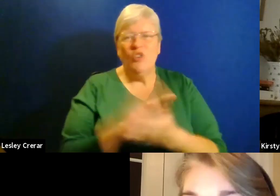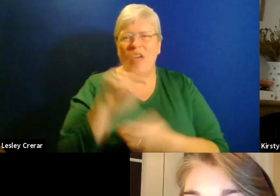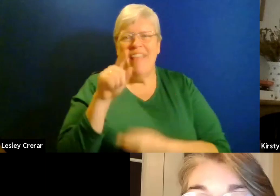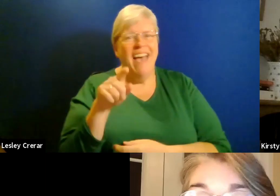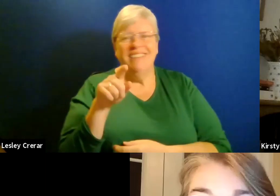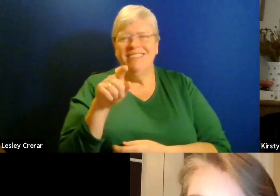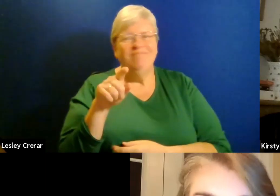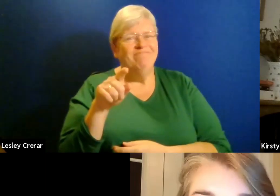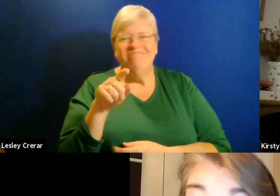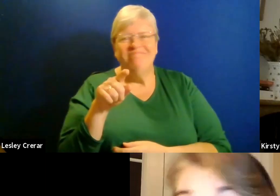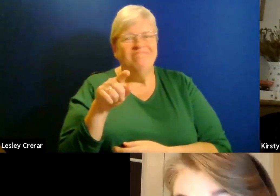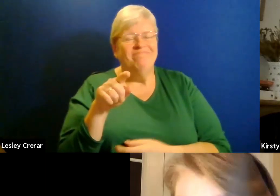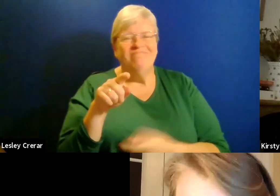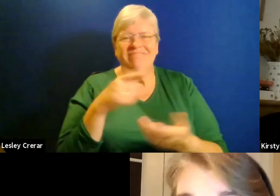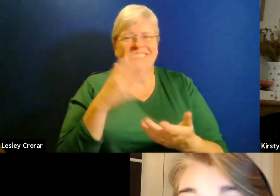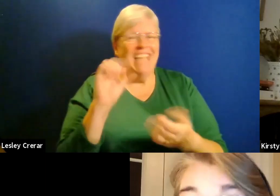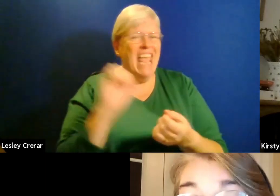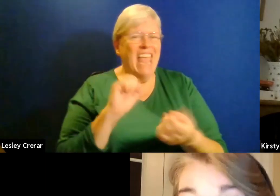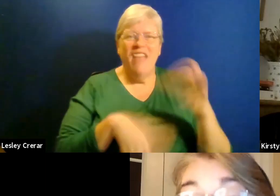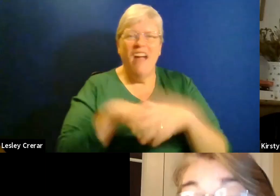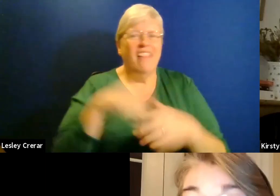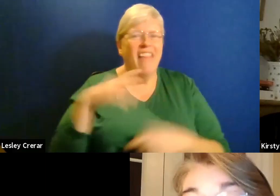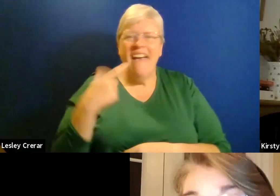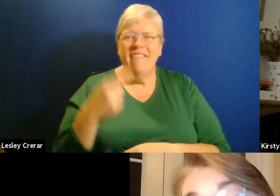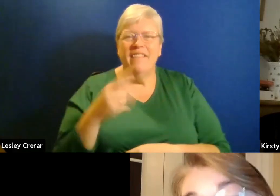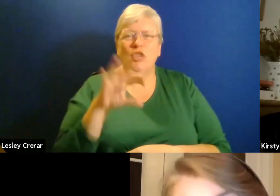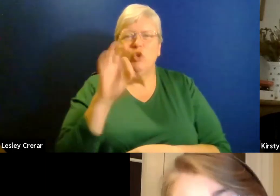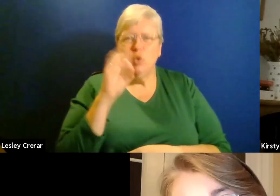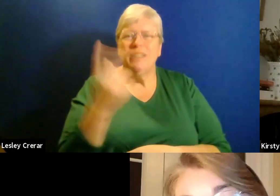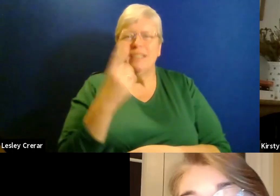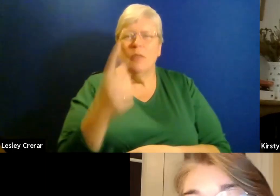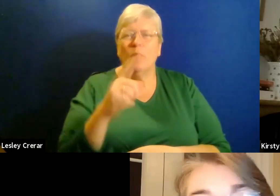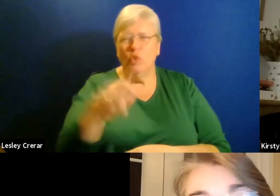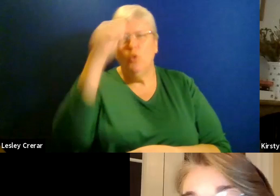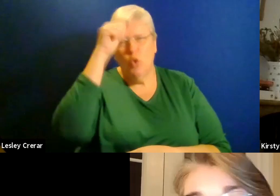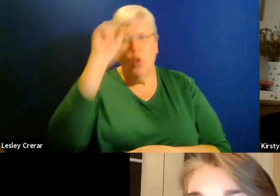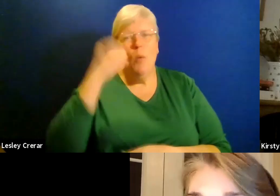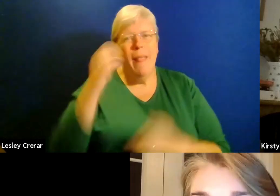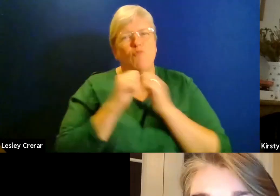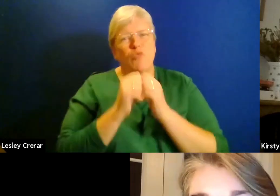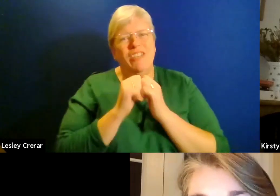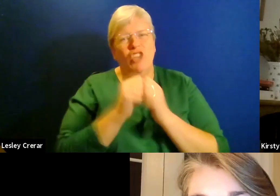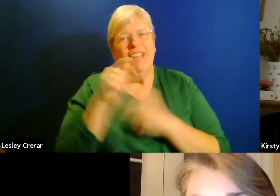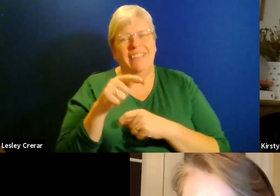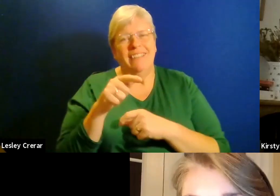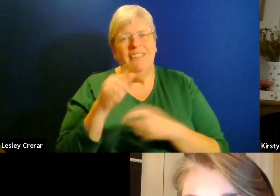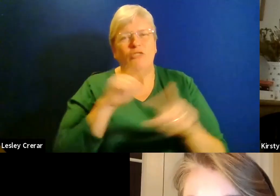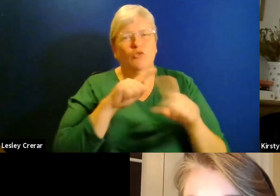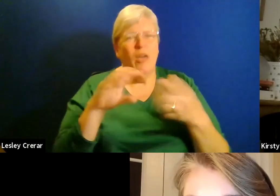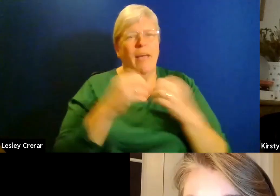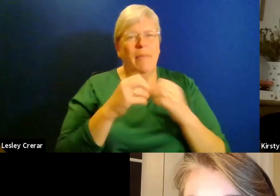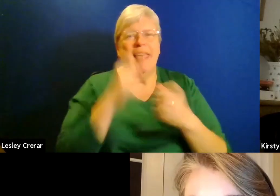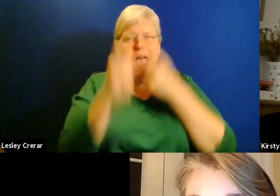that story in their whole lifetime. So choose who you give it to as well. But try and make every word earn its